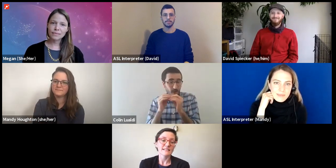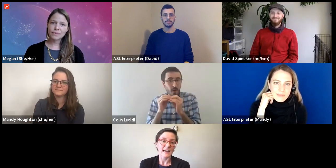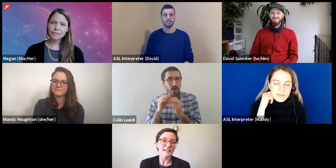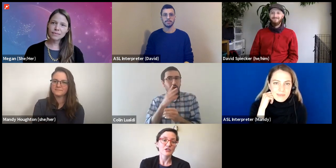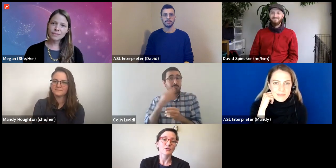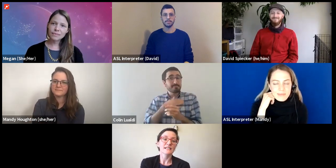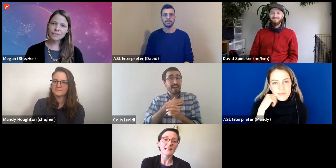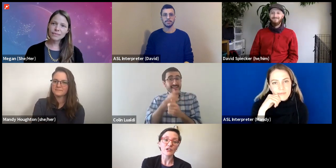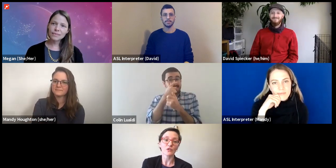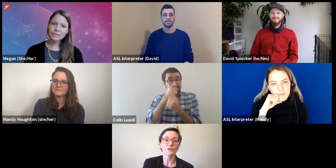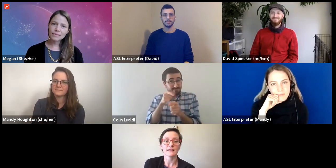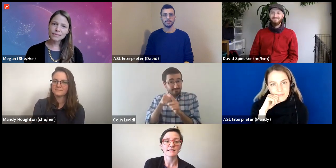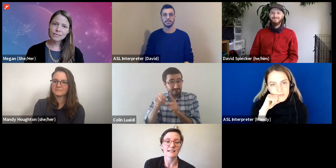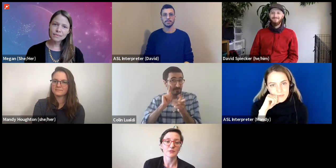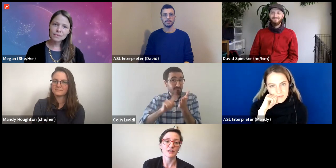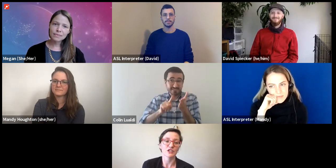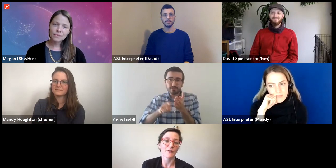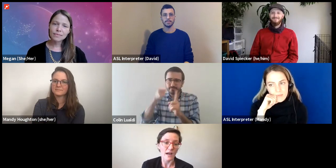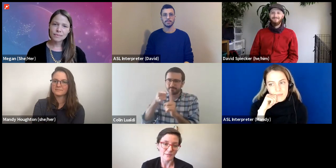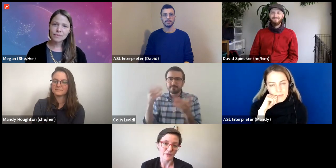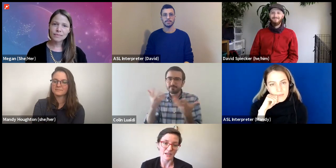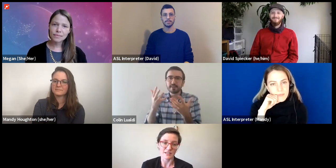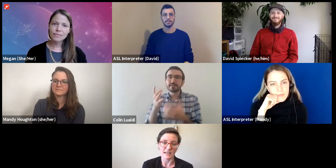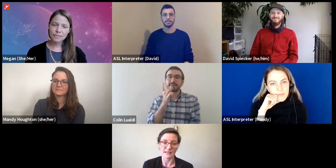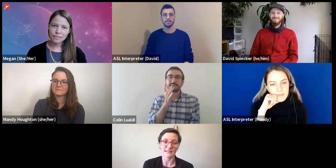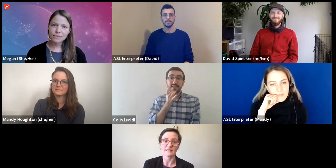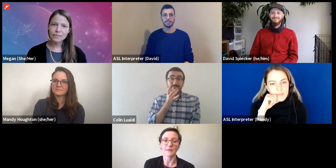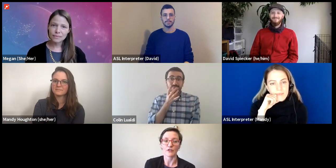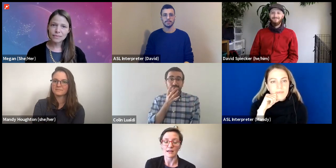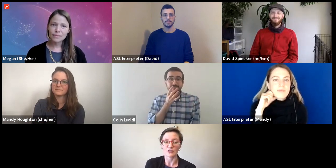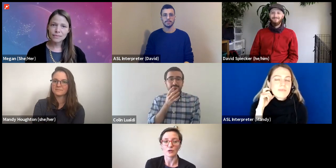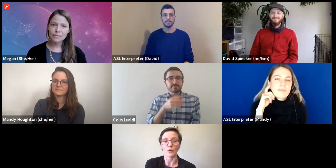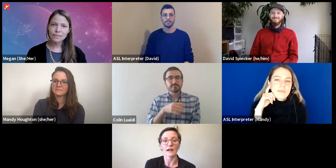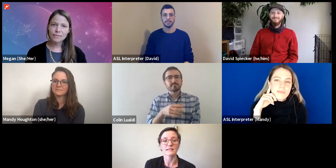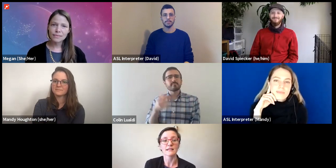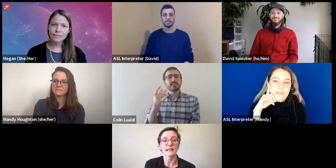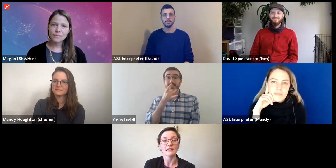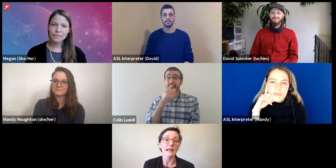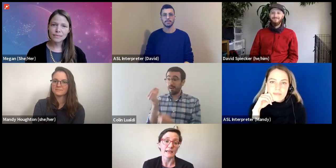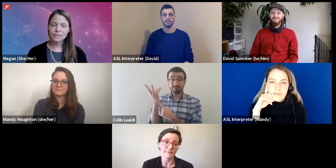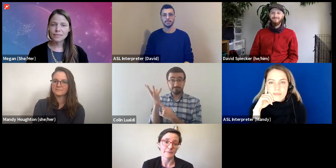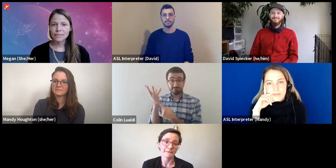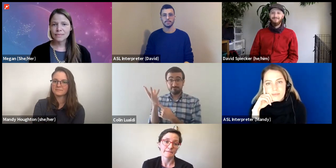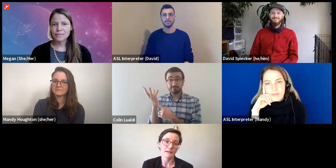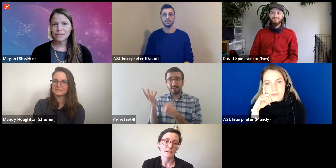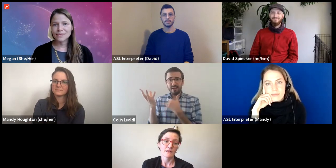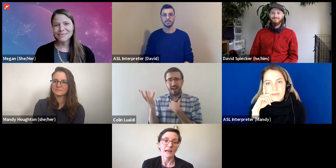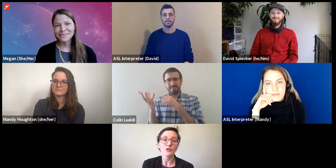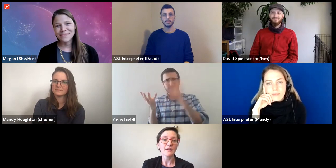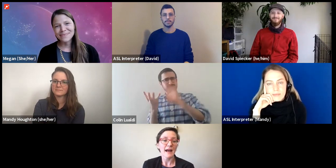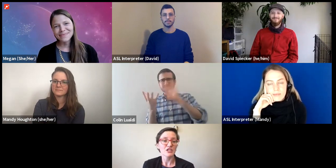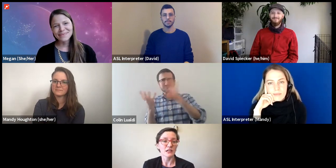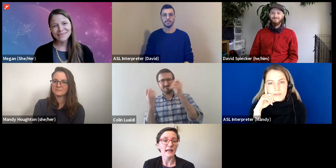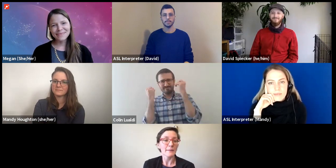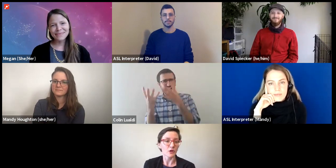So I decided to continue this exploration of quantum information sciences in my grad school, where I study light. If